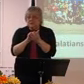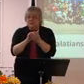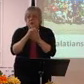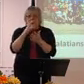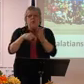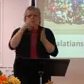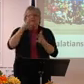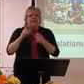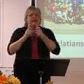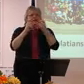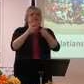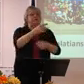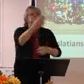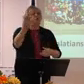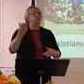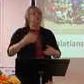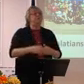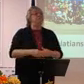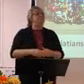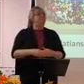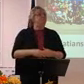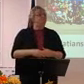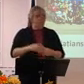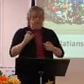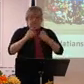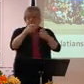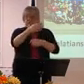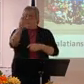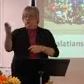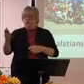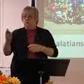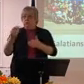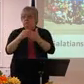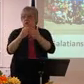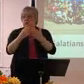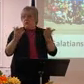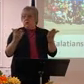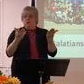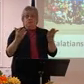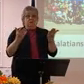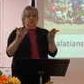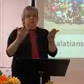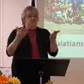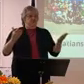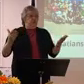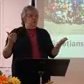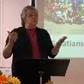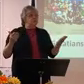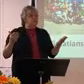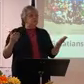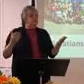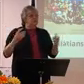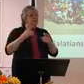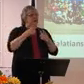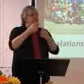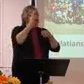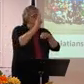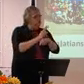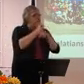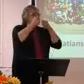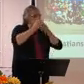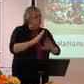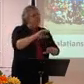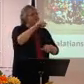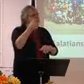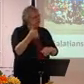what has God gifted you? Has He gifted you with resources? Then use them to bless